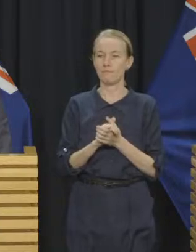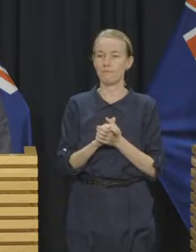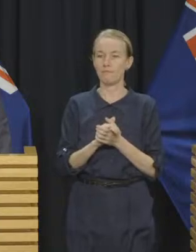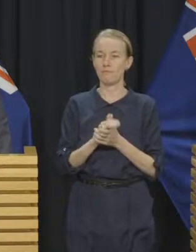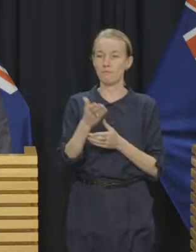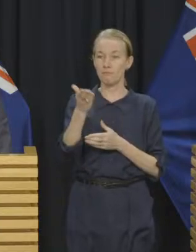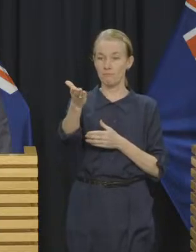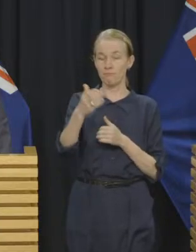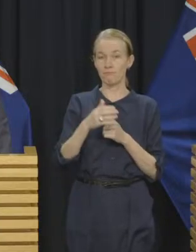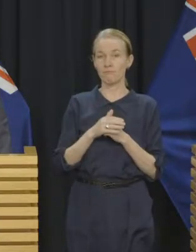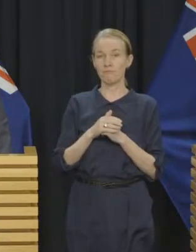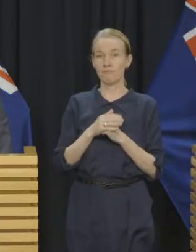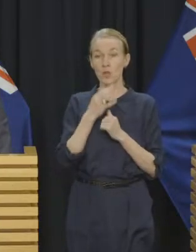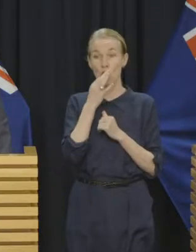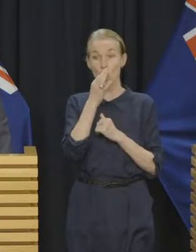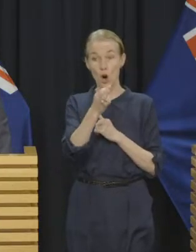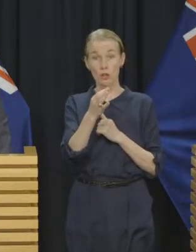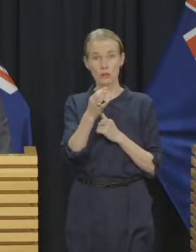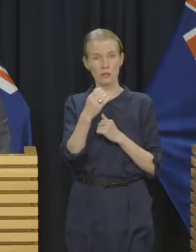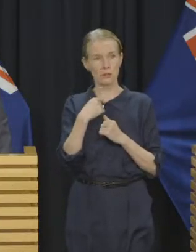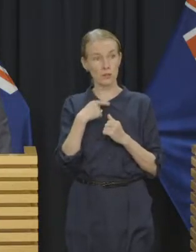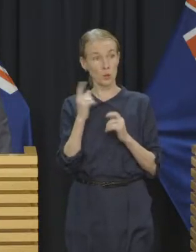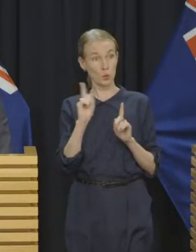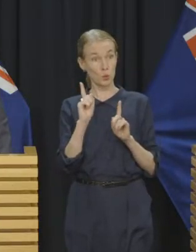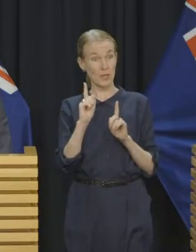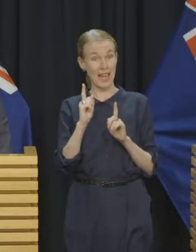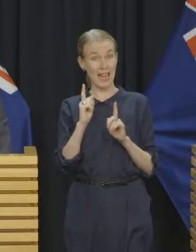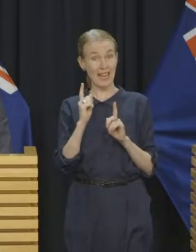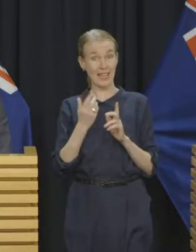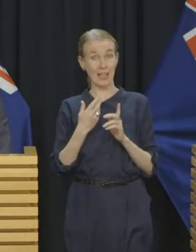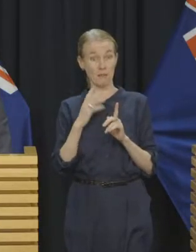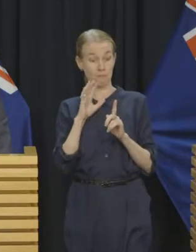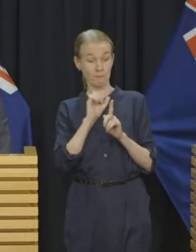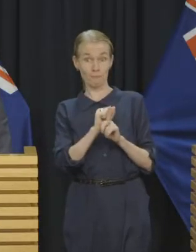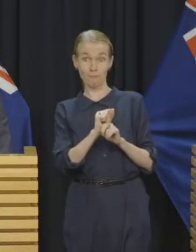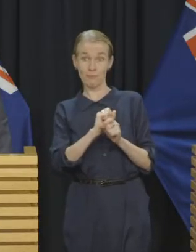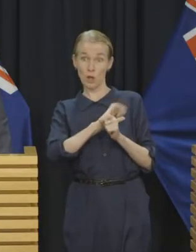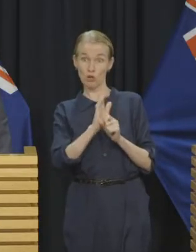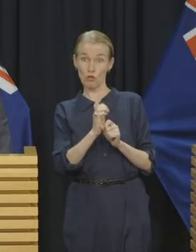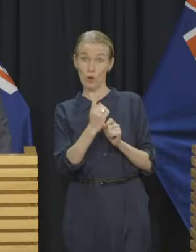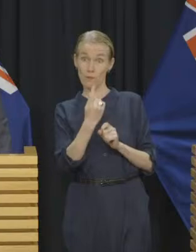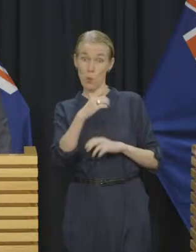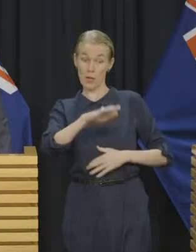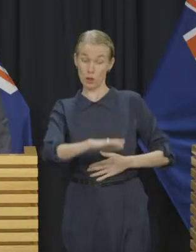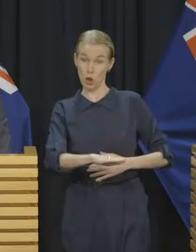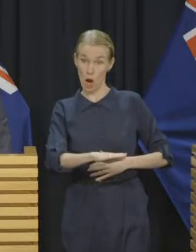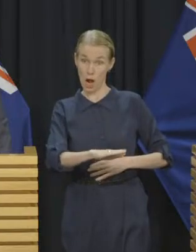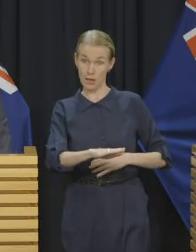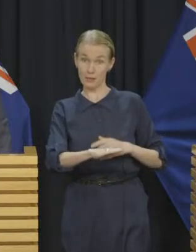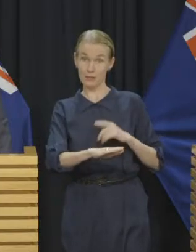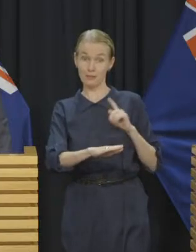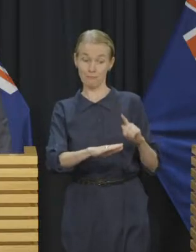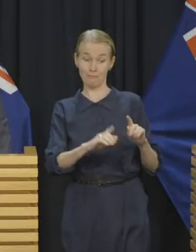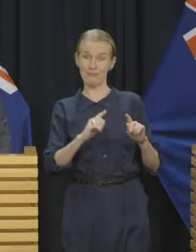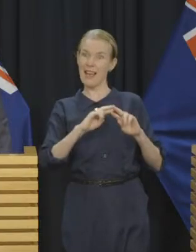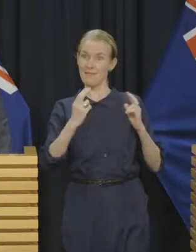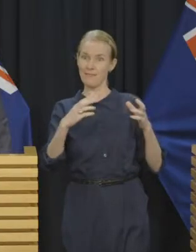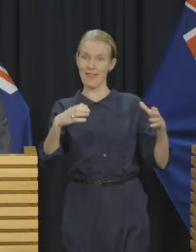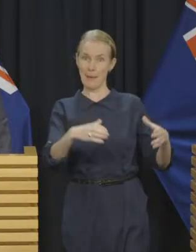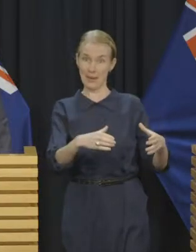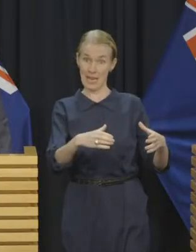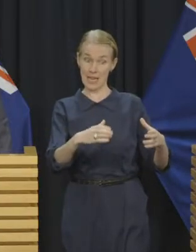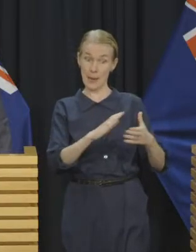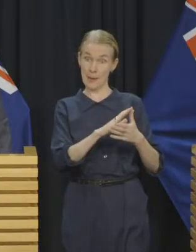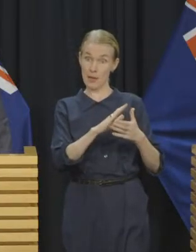infected, what's the process for family if one does get infected? Do you move the whole family on the assumption that because it's so infectious they will all